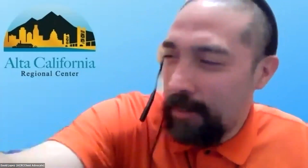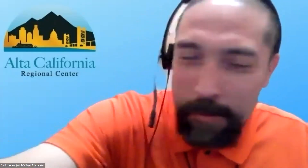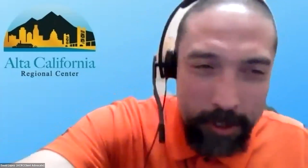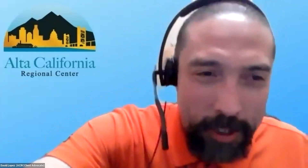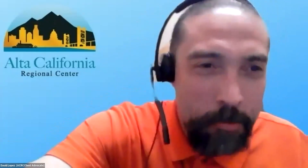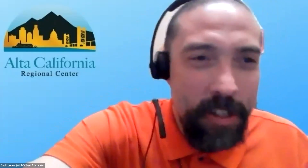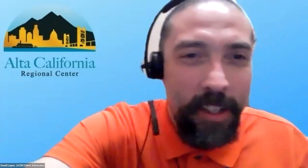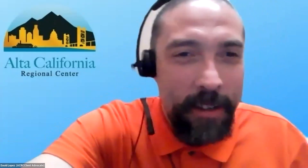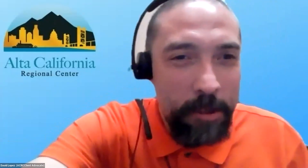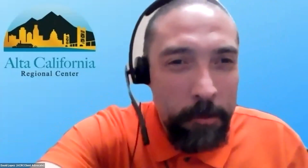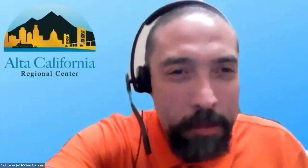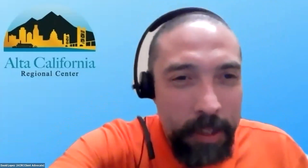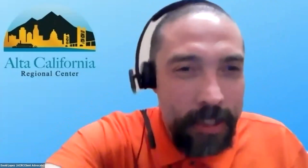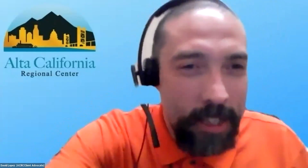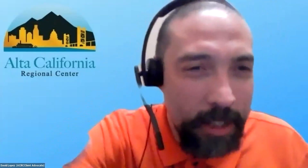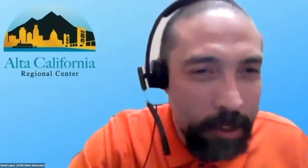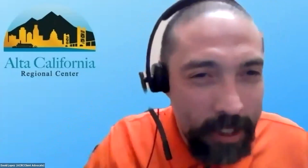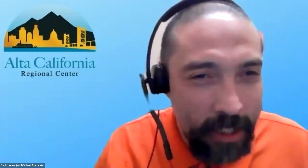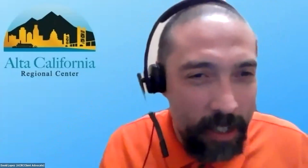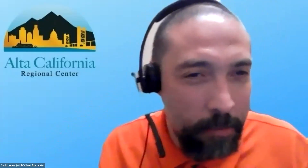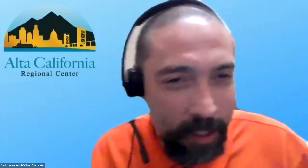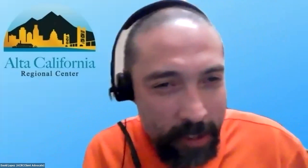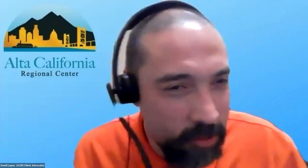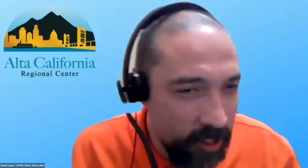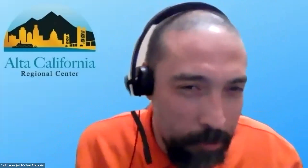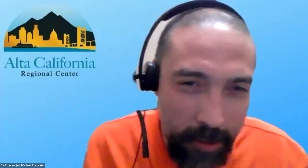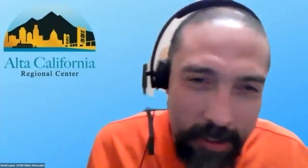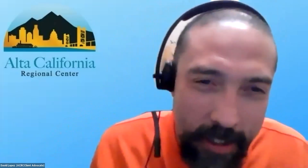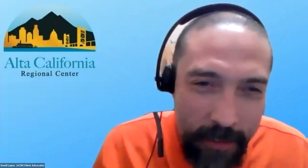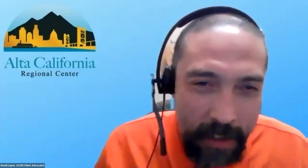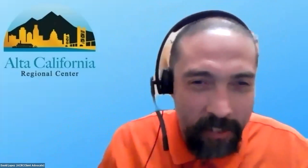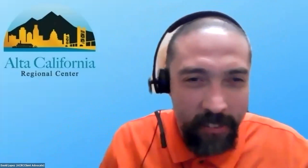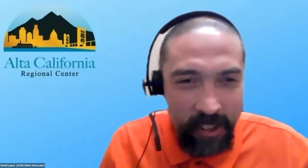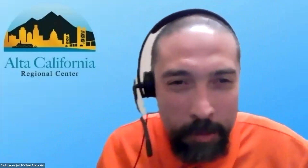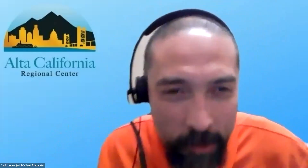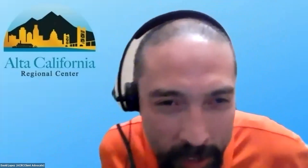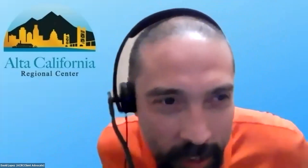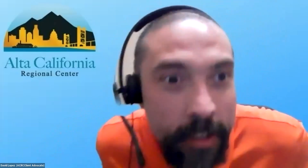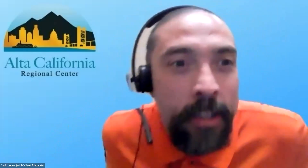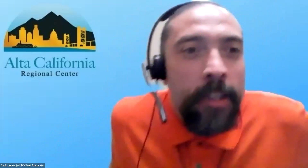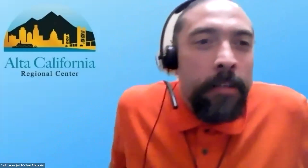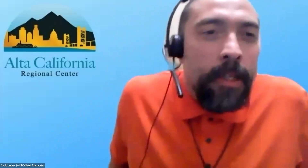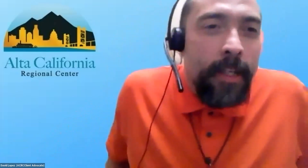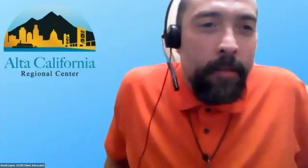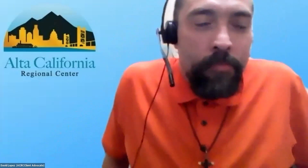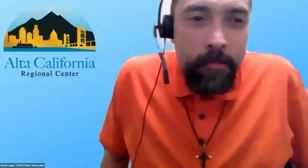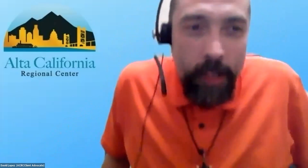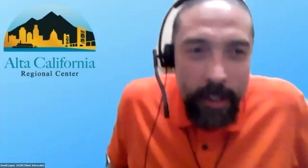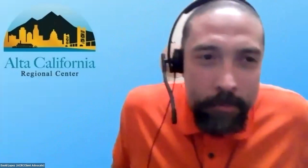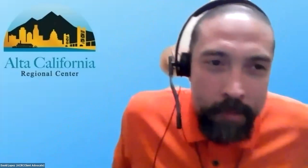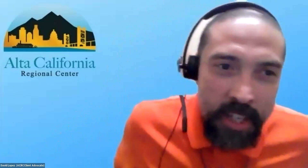First off, I want to apologize for being late. I was hoping to be on time, but I got caught up in answering emails, so forgive me for being late.